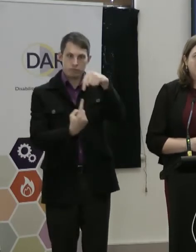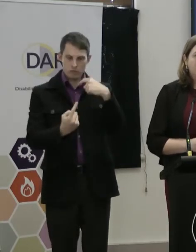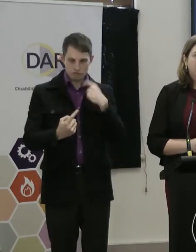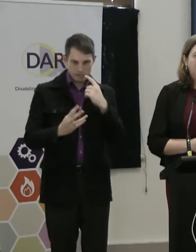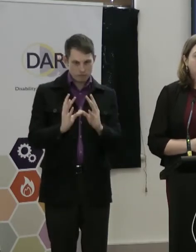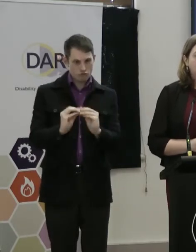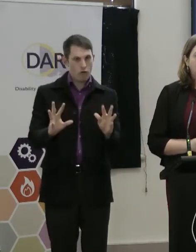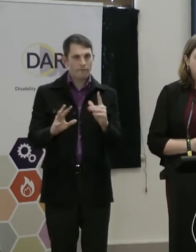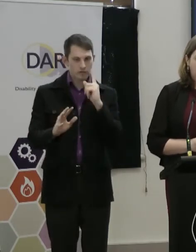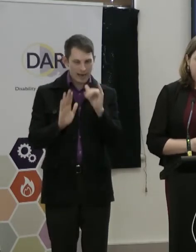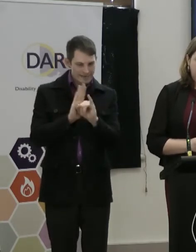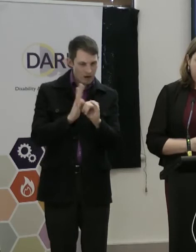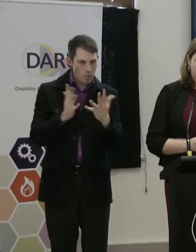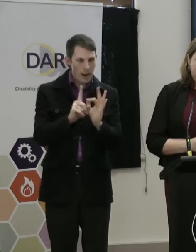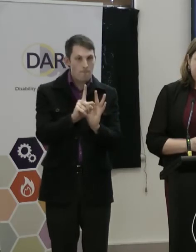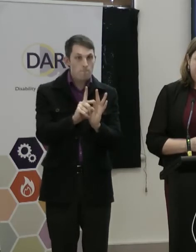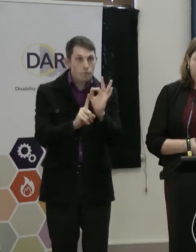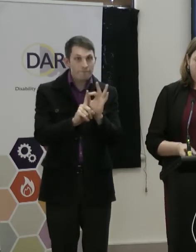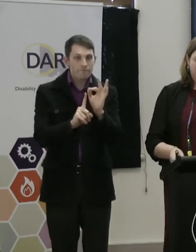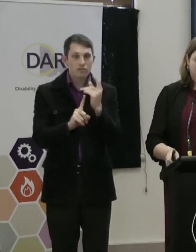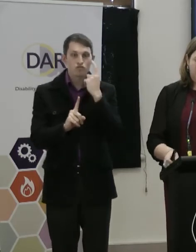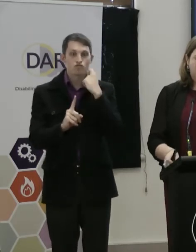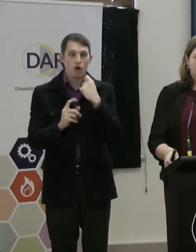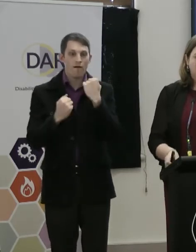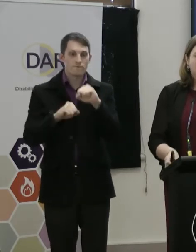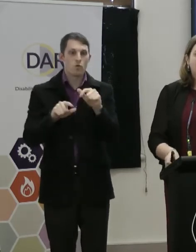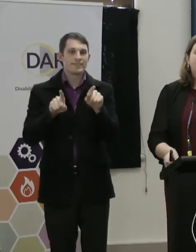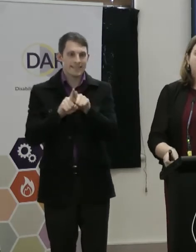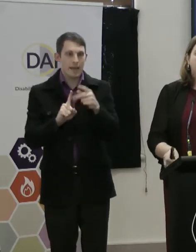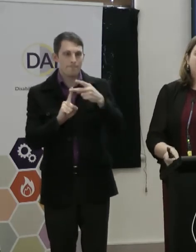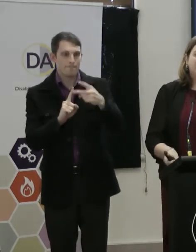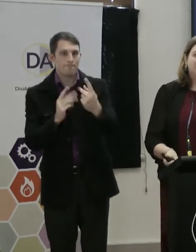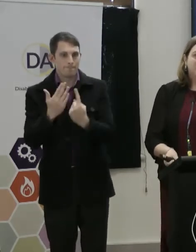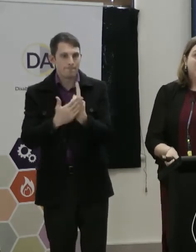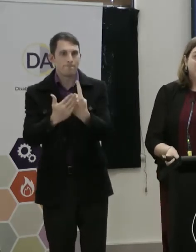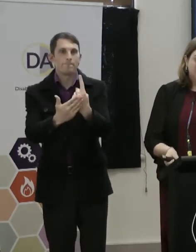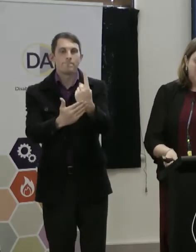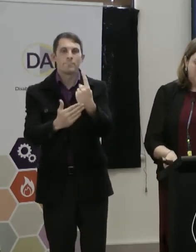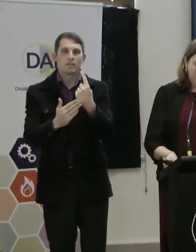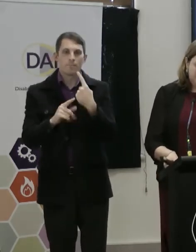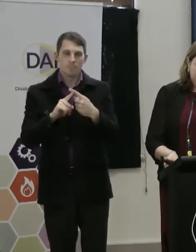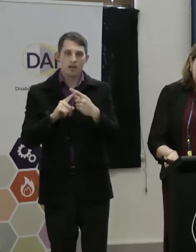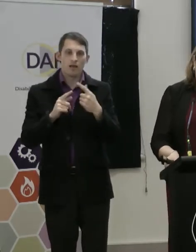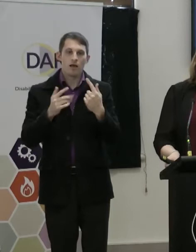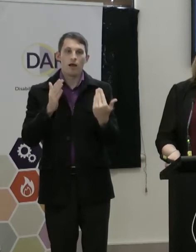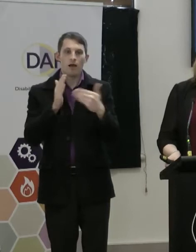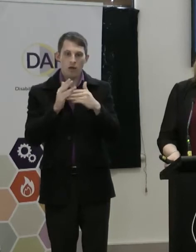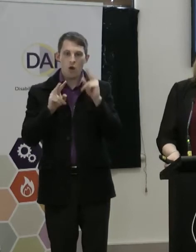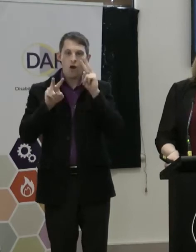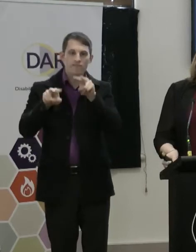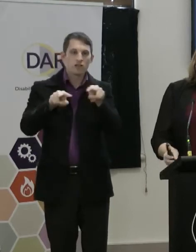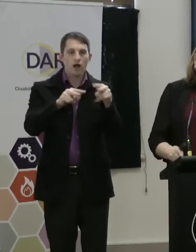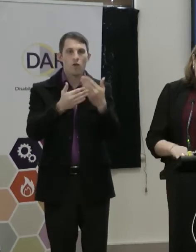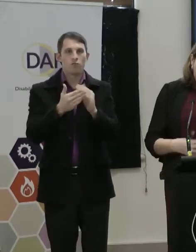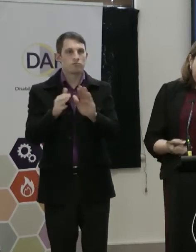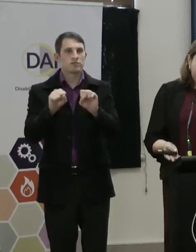improvements, and look at trying to avoid the same problems reoccurring and providing a level of oversight over the system.